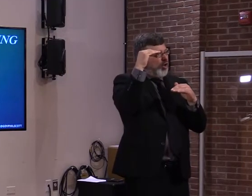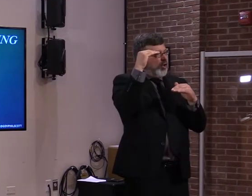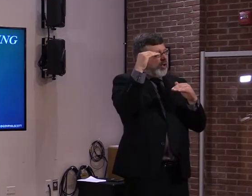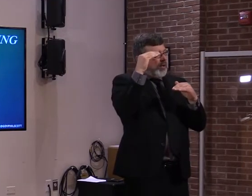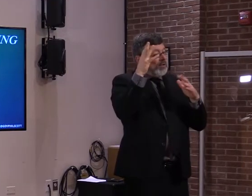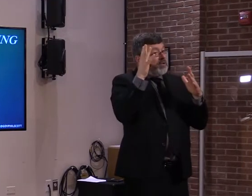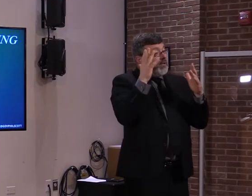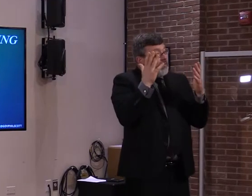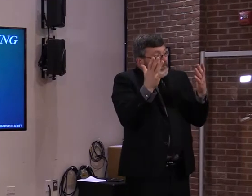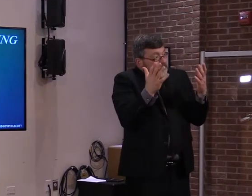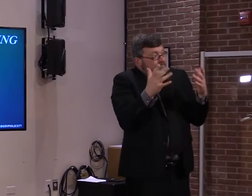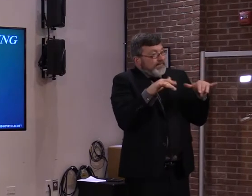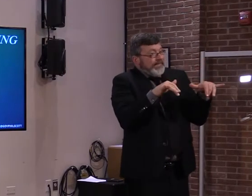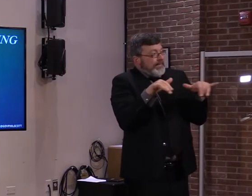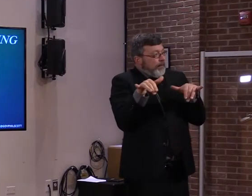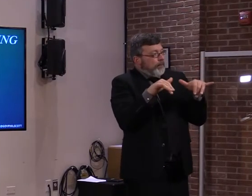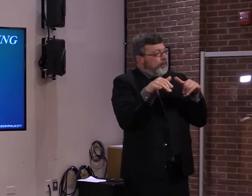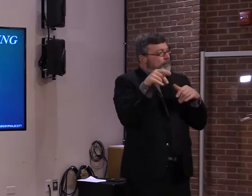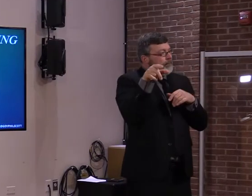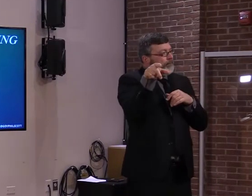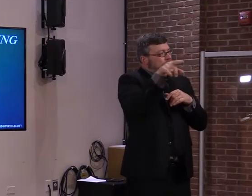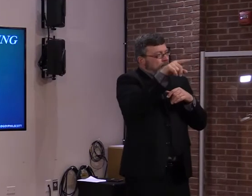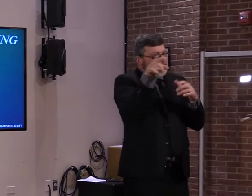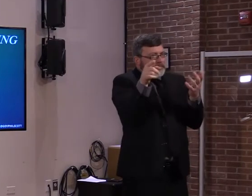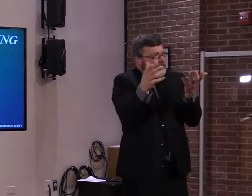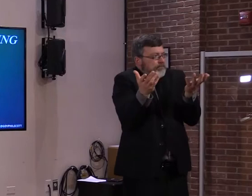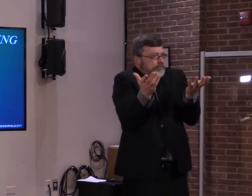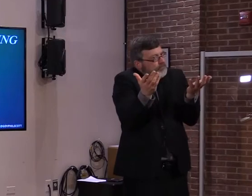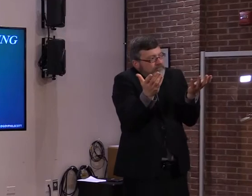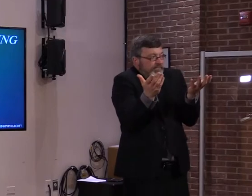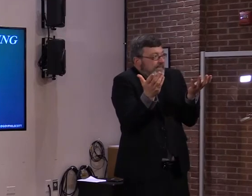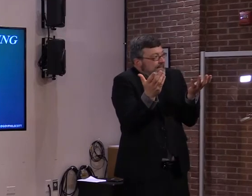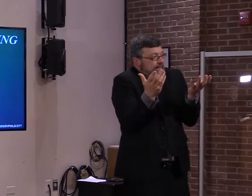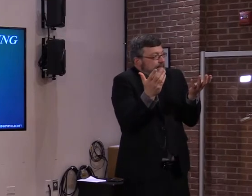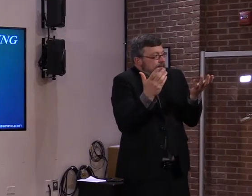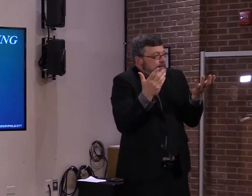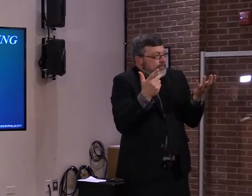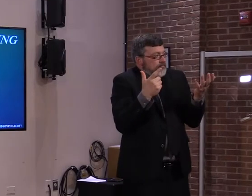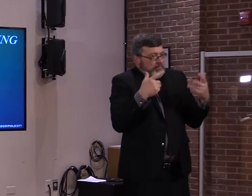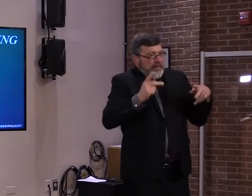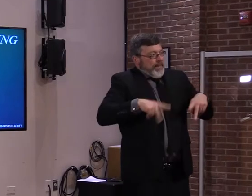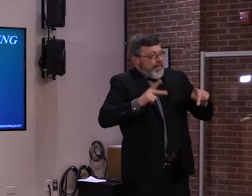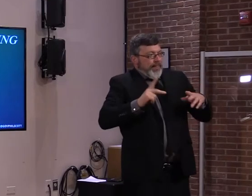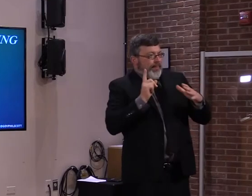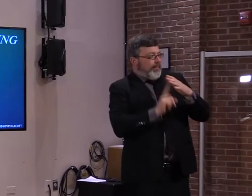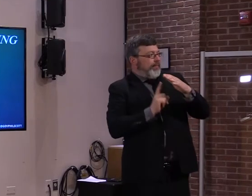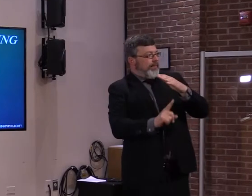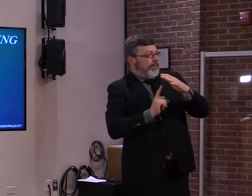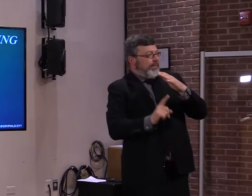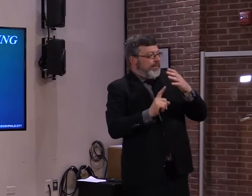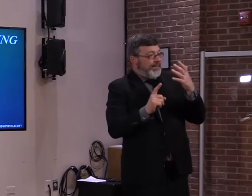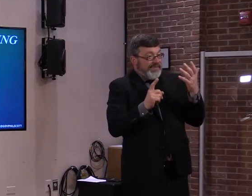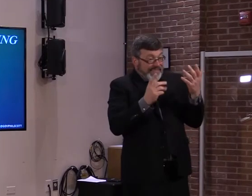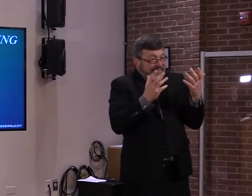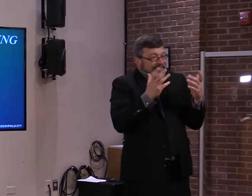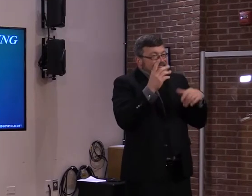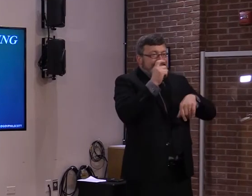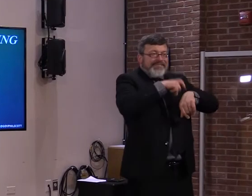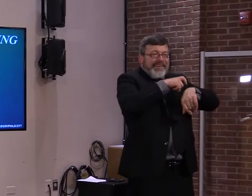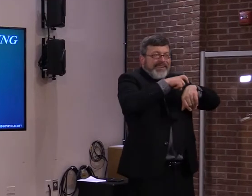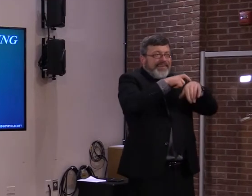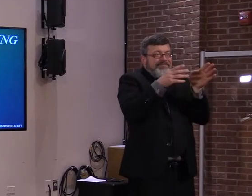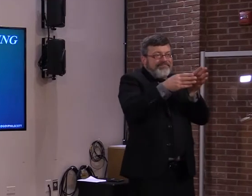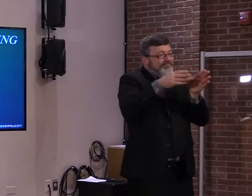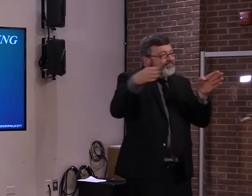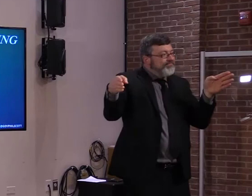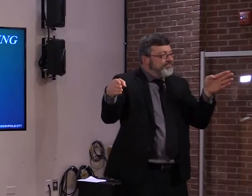you know, these aren't these are bodies that take a little bit longer to change